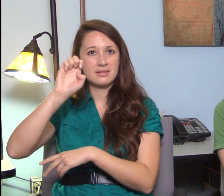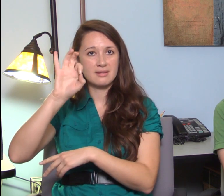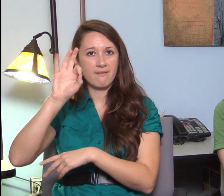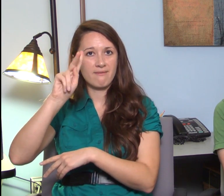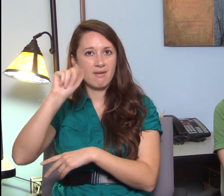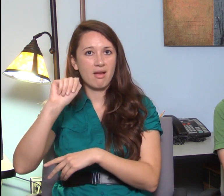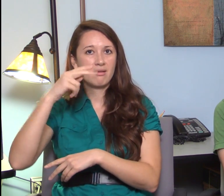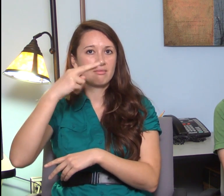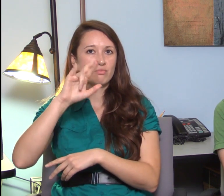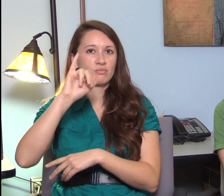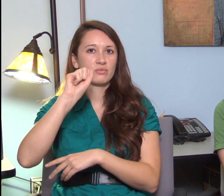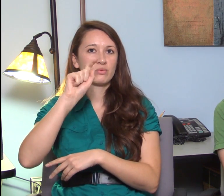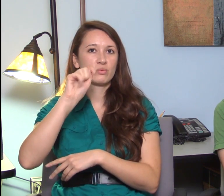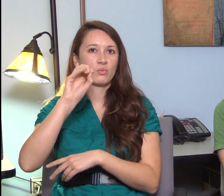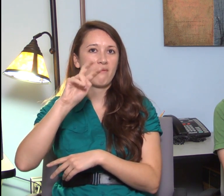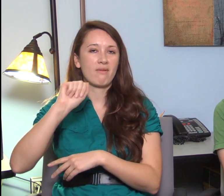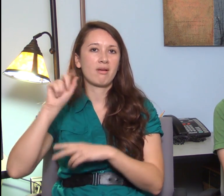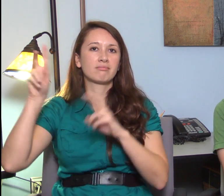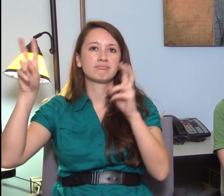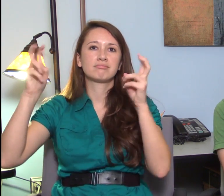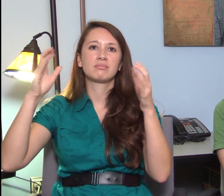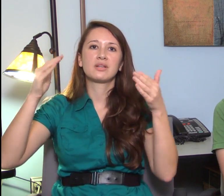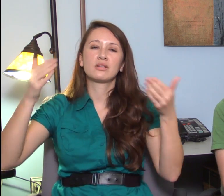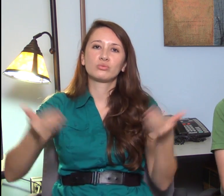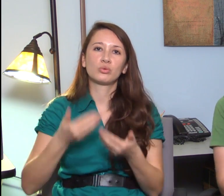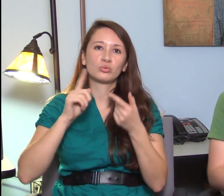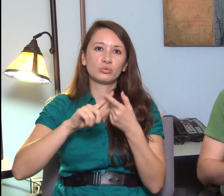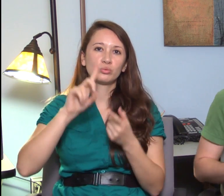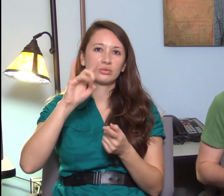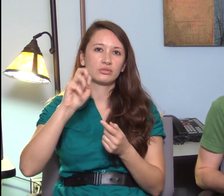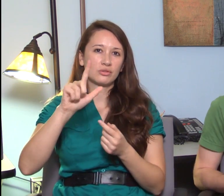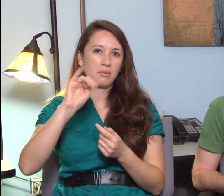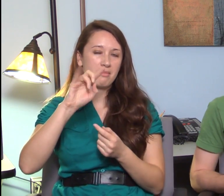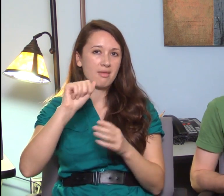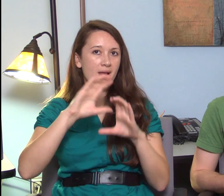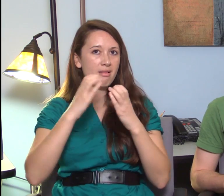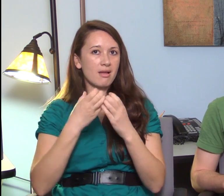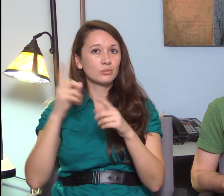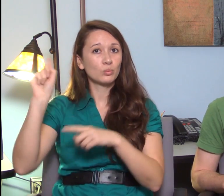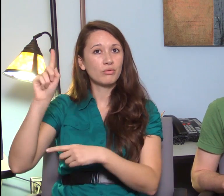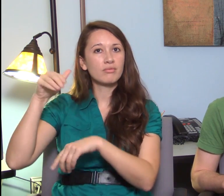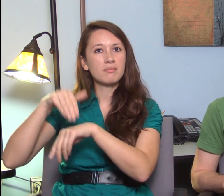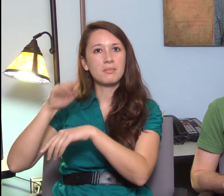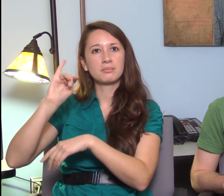Hristova's Introduction to Digital Media class at Michigan Technological University,